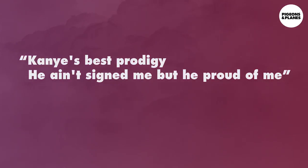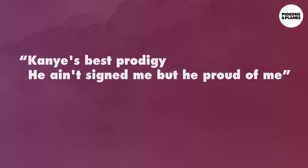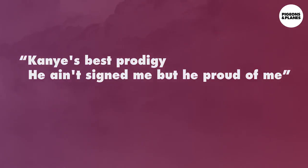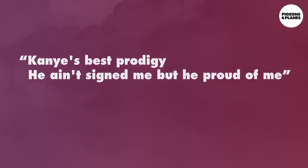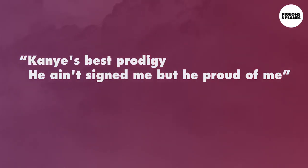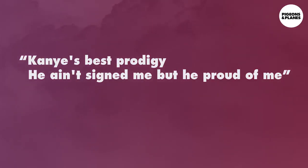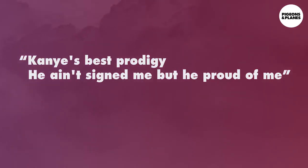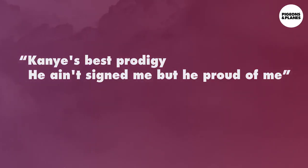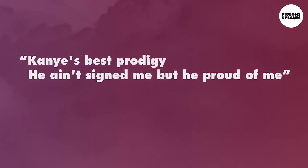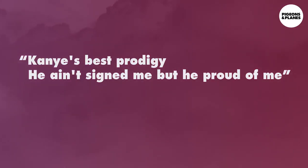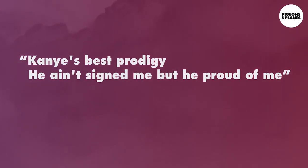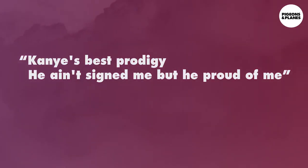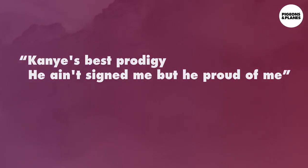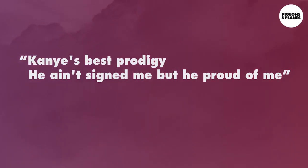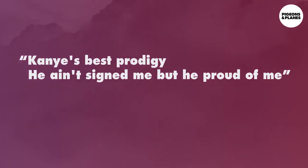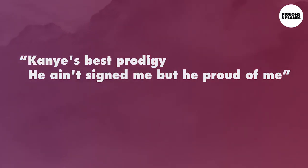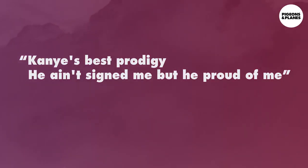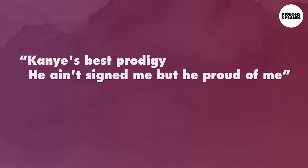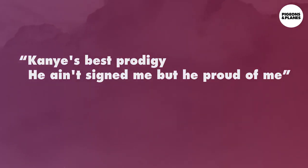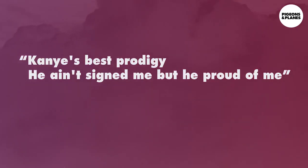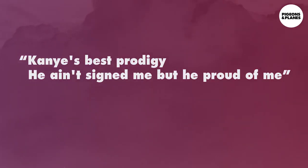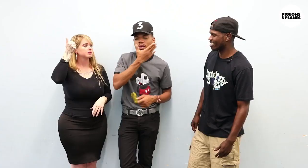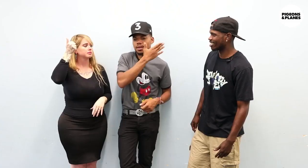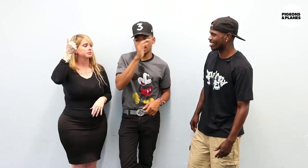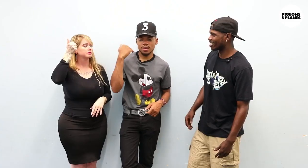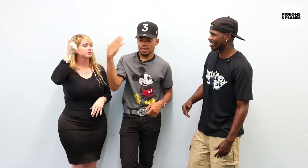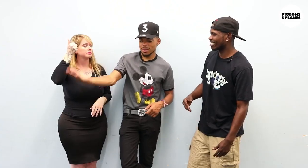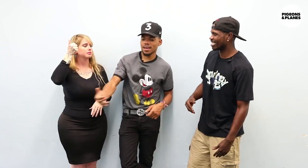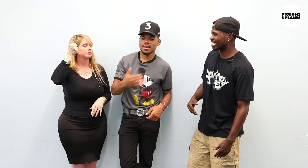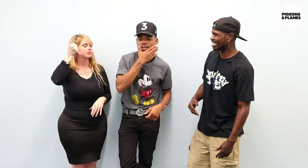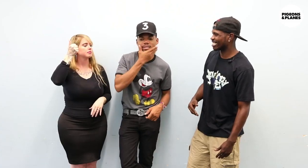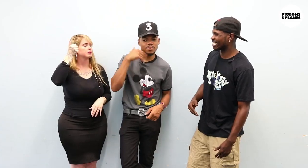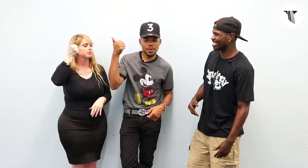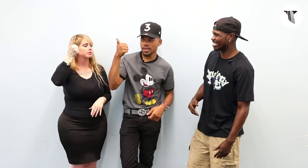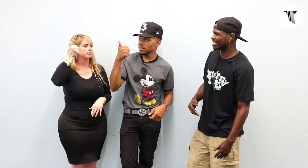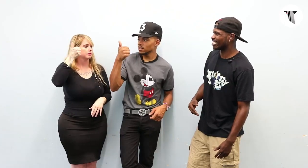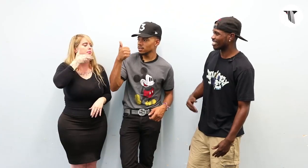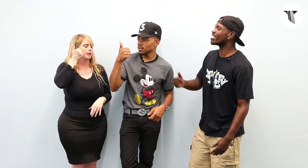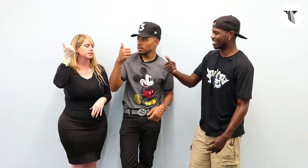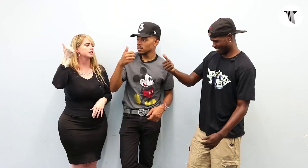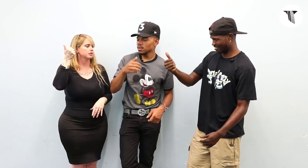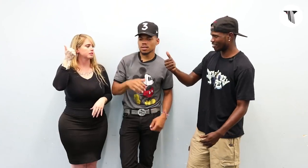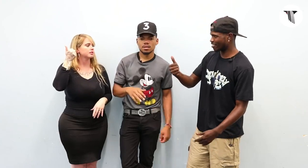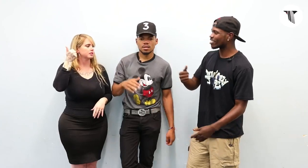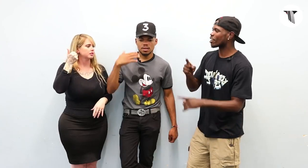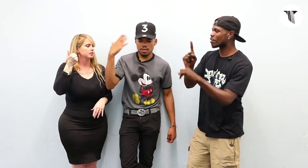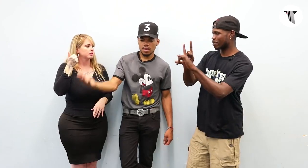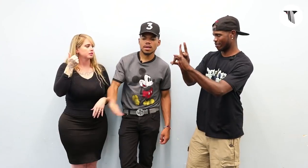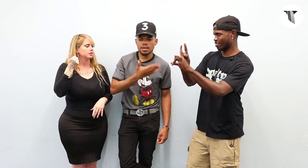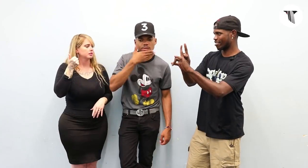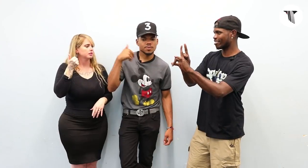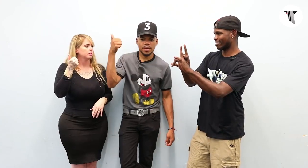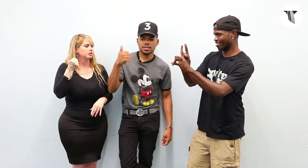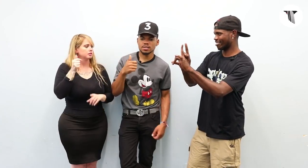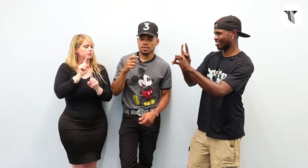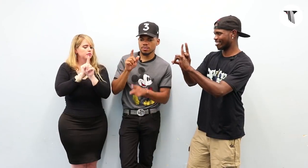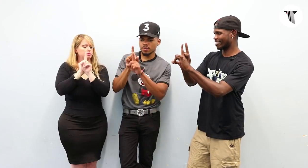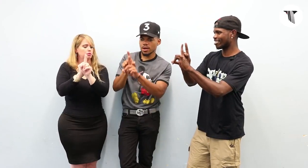prodigy. He ain't signed me, but he proud of me. Kanye's best. Kanye's best